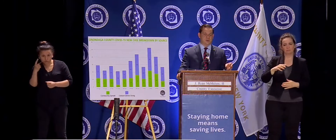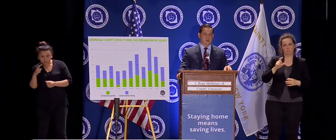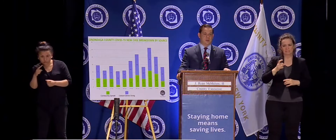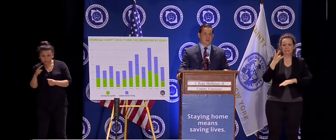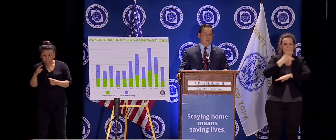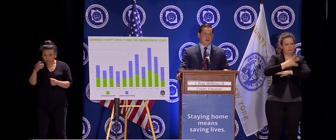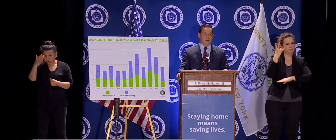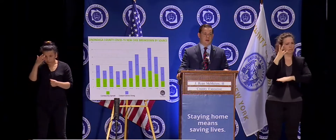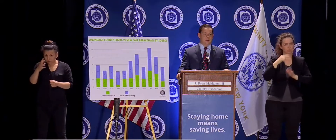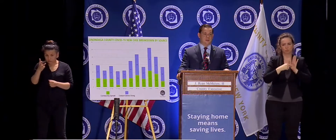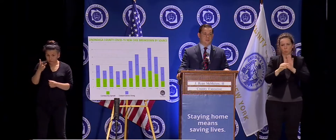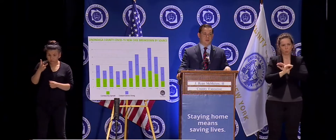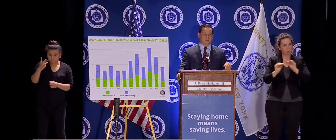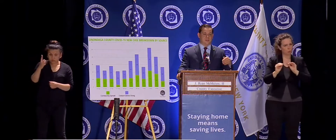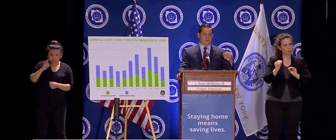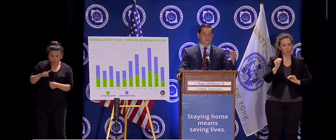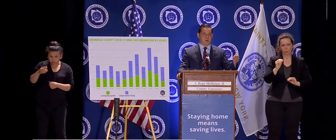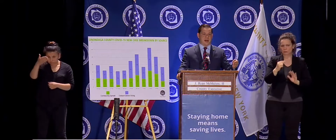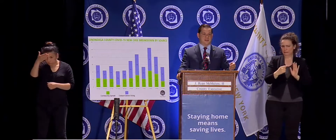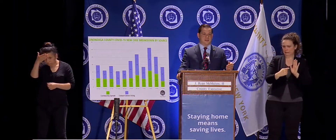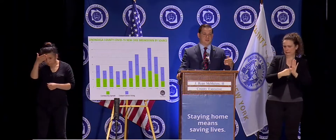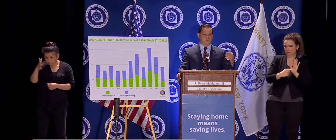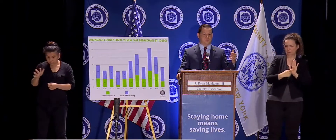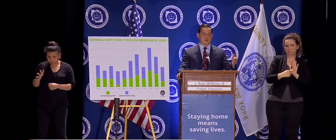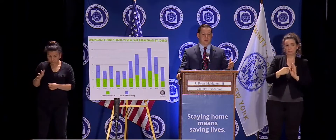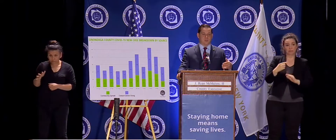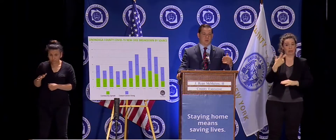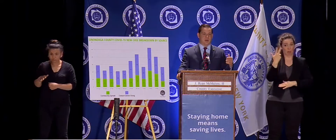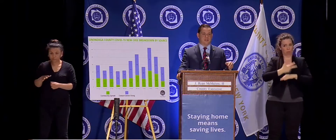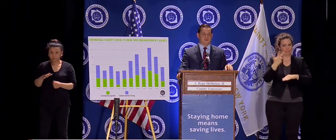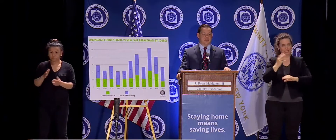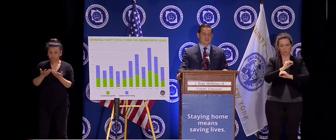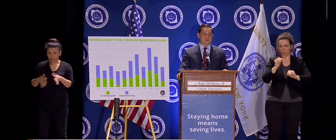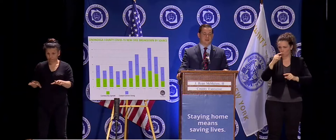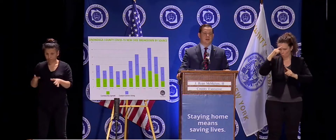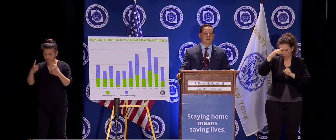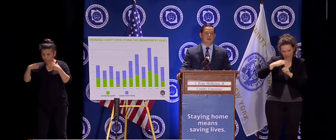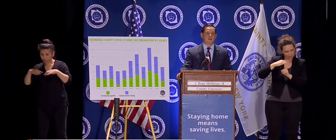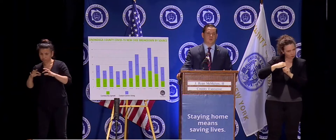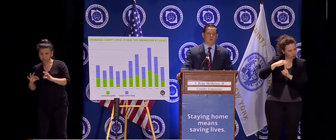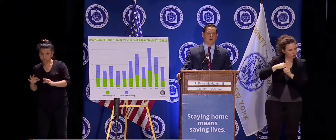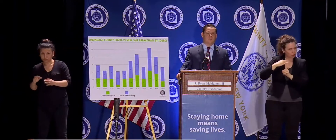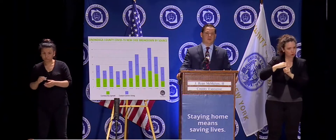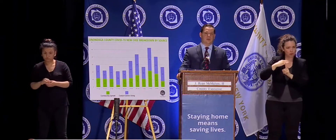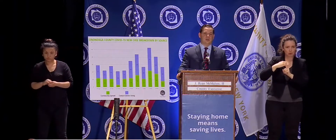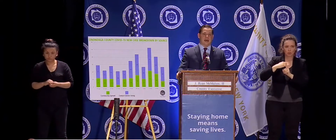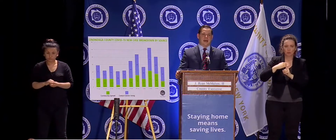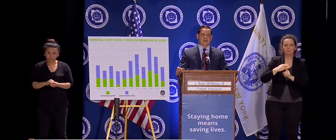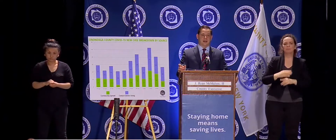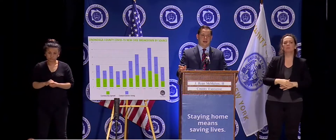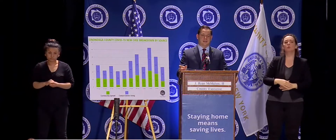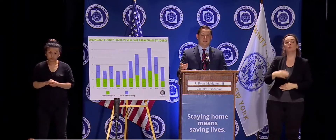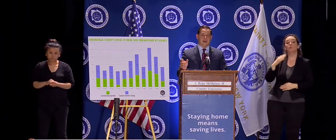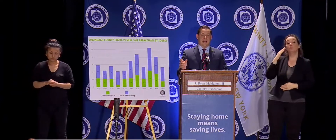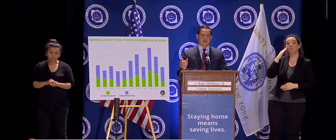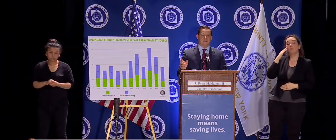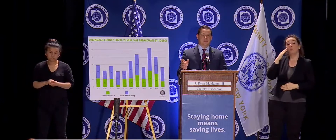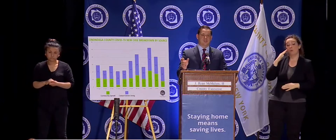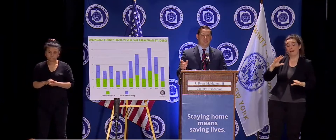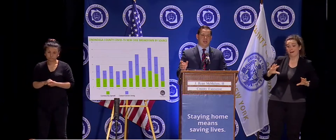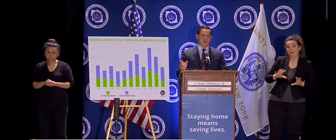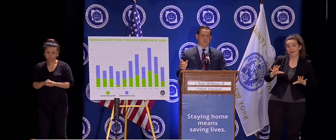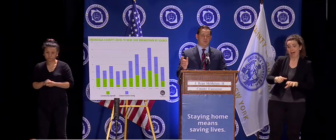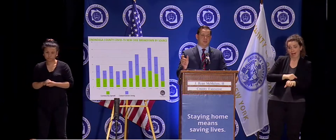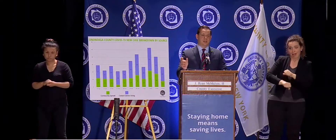temperature. During this process, since we started our proactive testing, the recovery guidelines and guidance